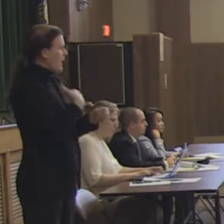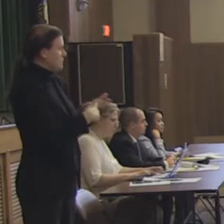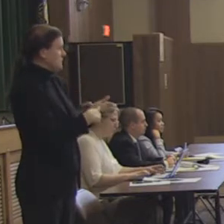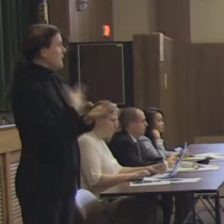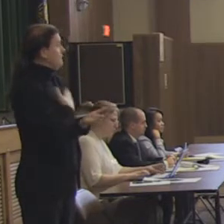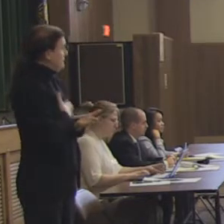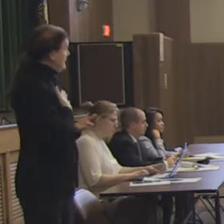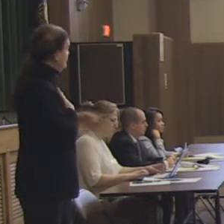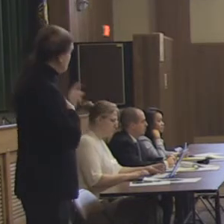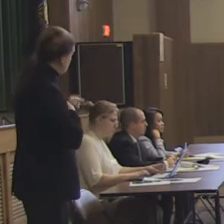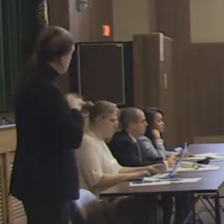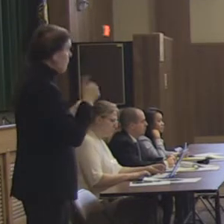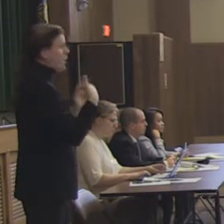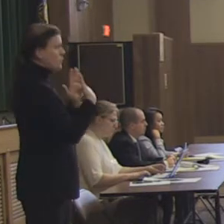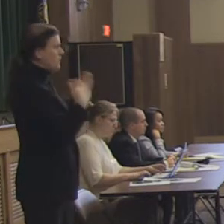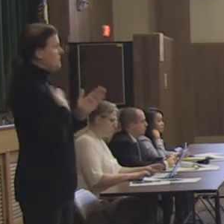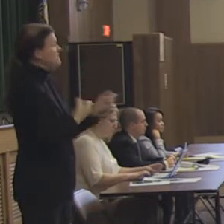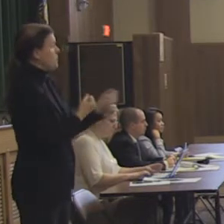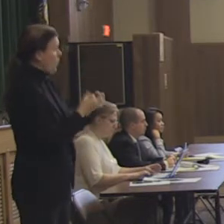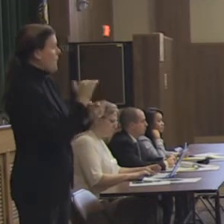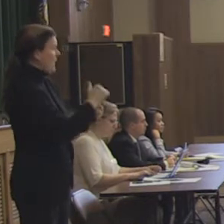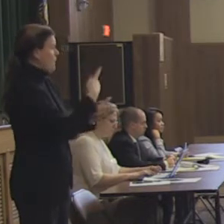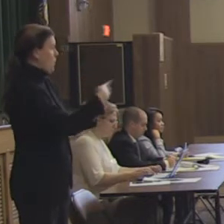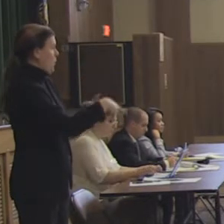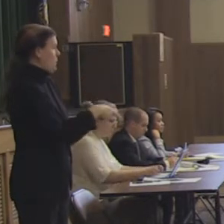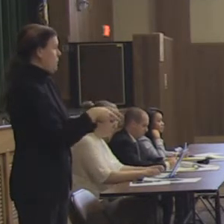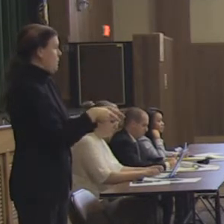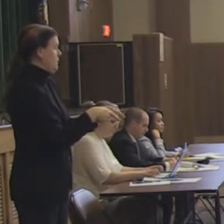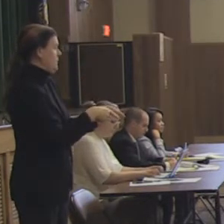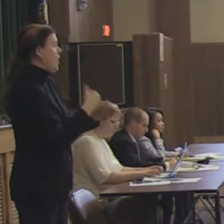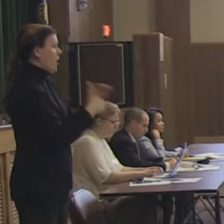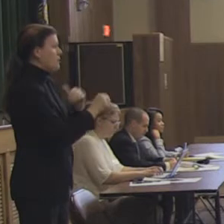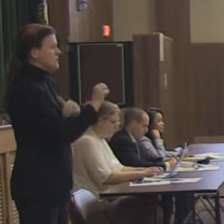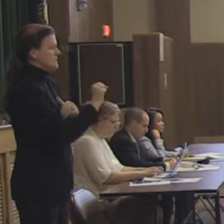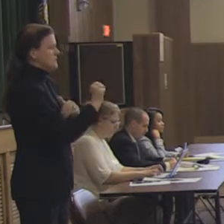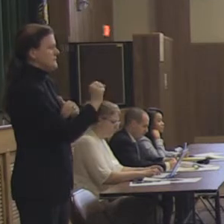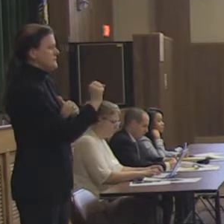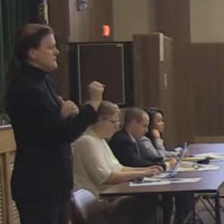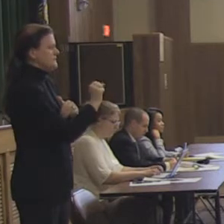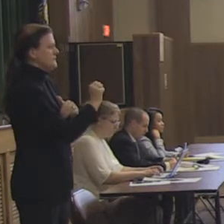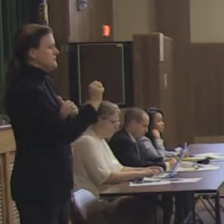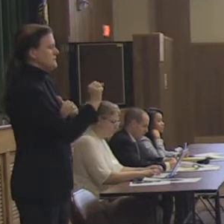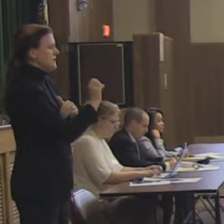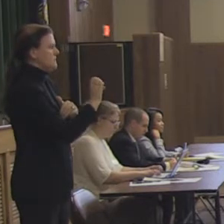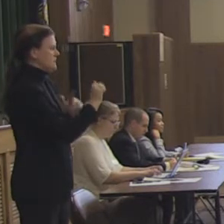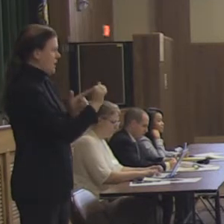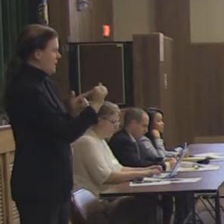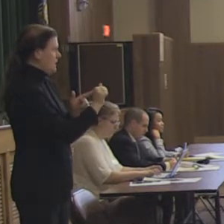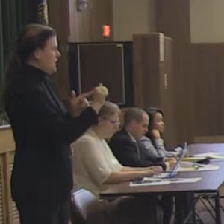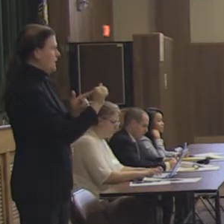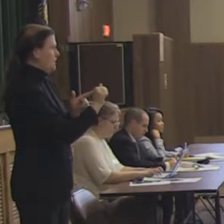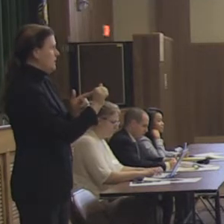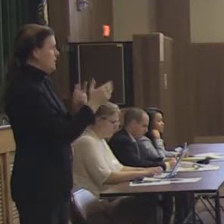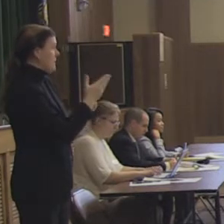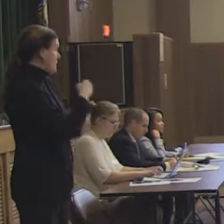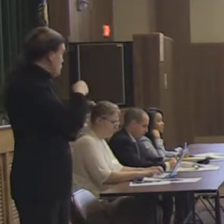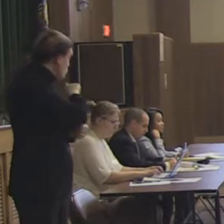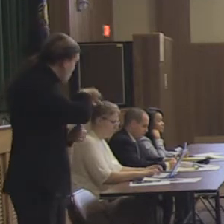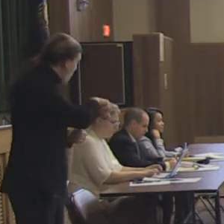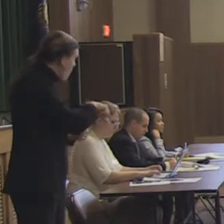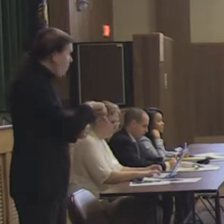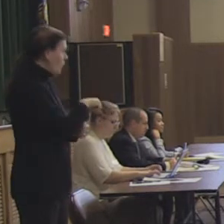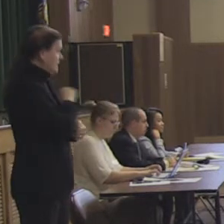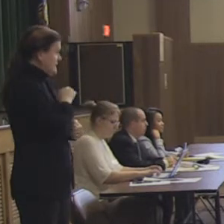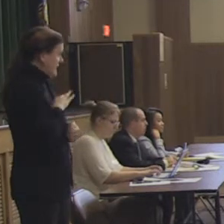would urge you and your colleagues to support this. I don't know quite how this works. Send somebody there